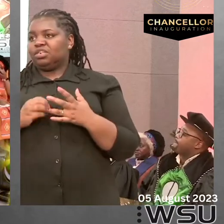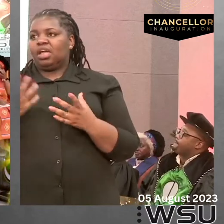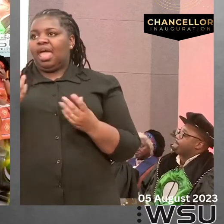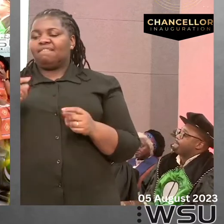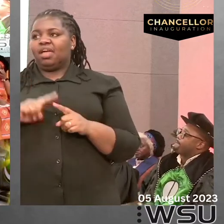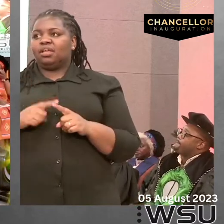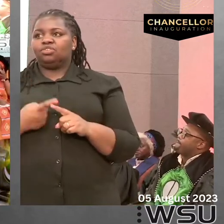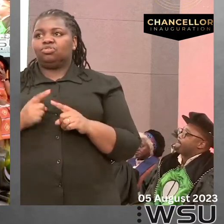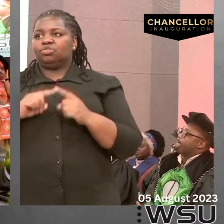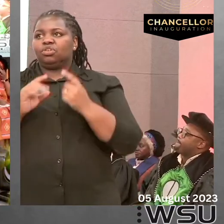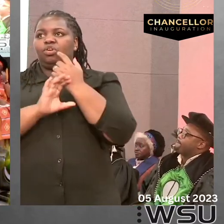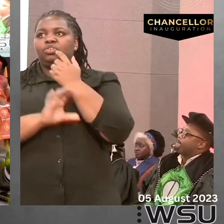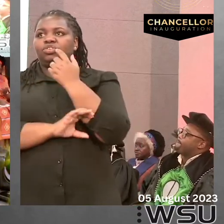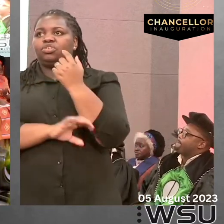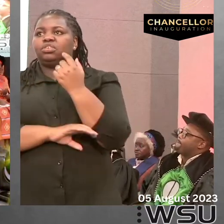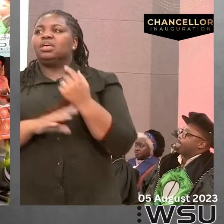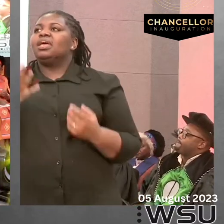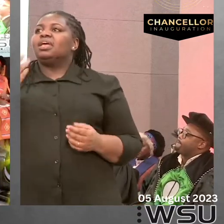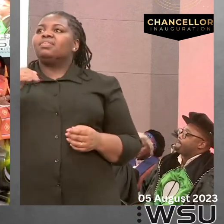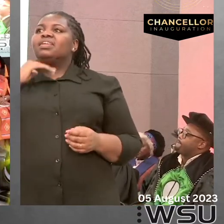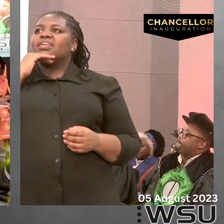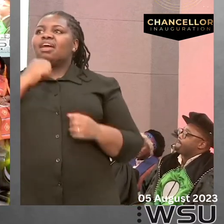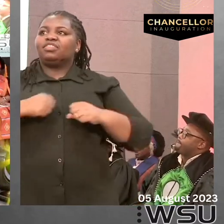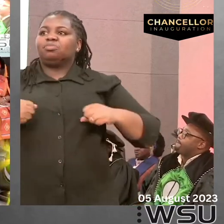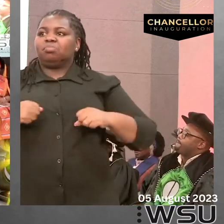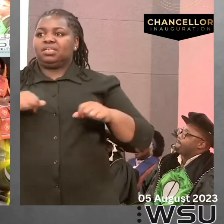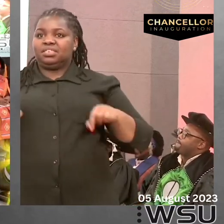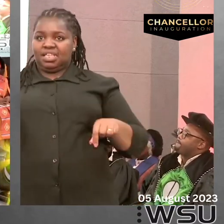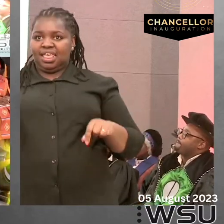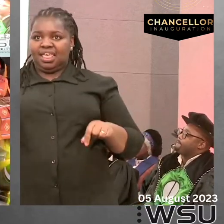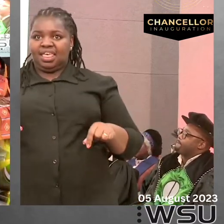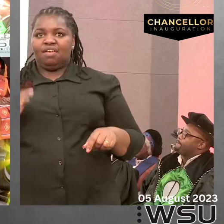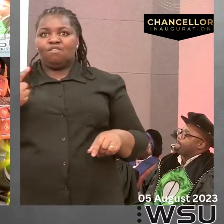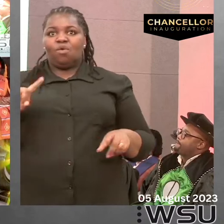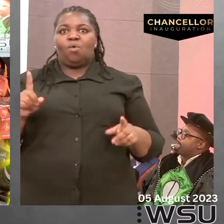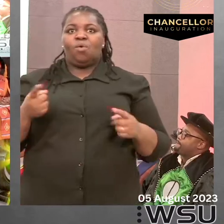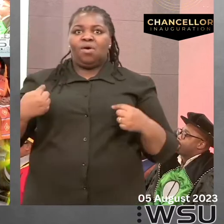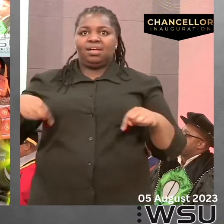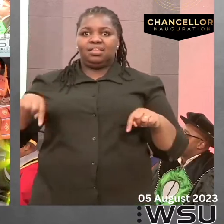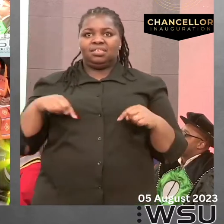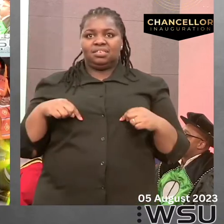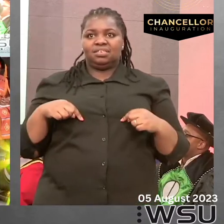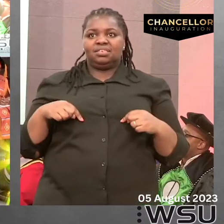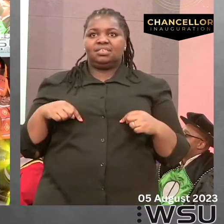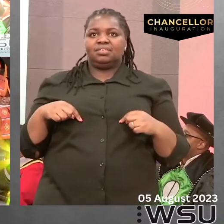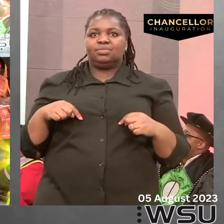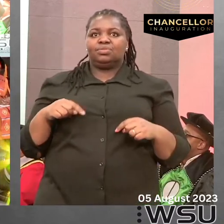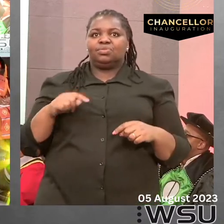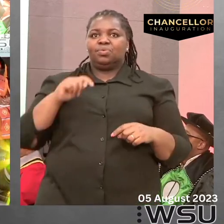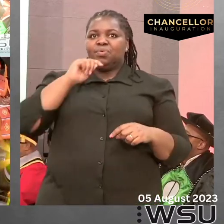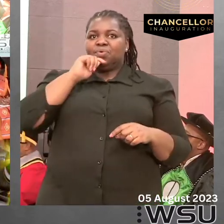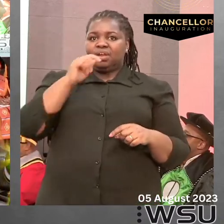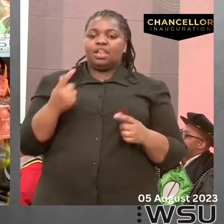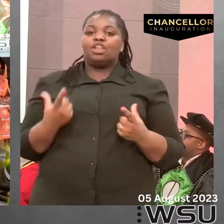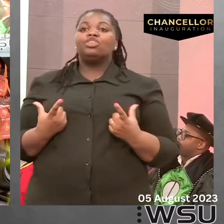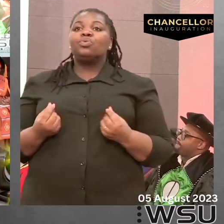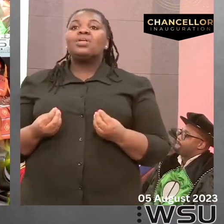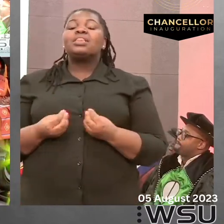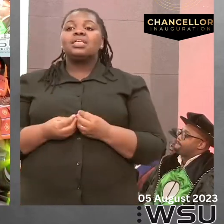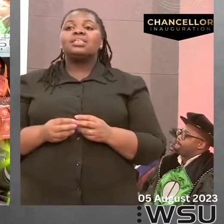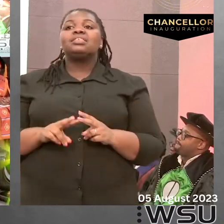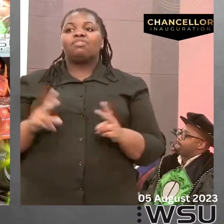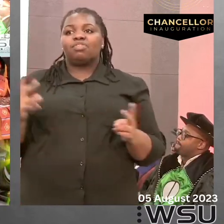excuses about the Constitution and so on. There's enough space here for us to really do things